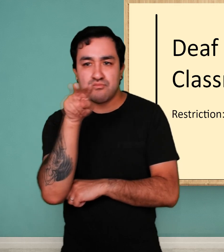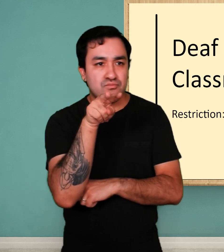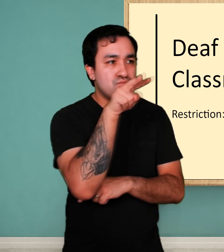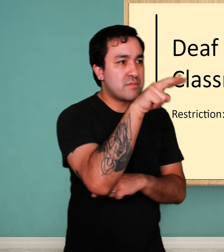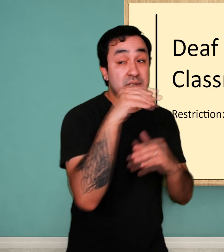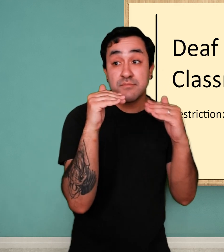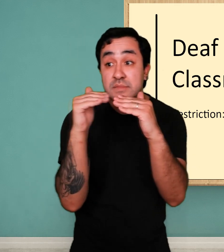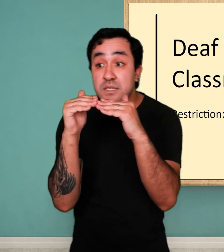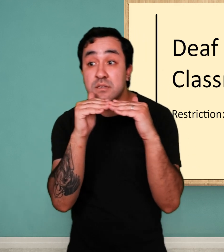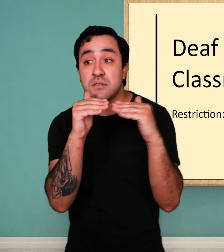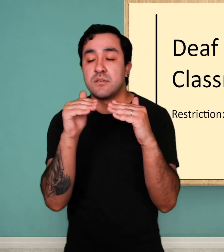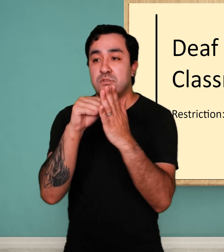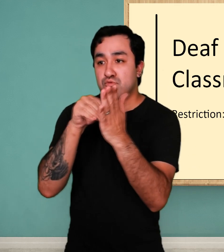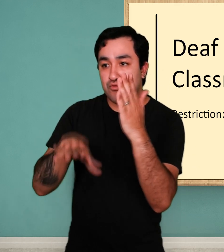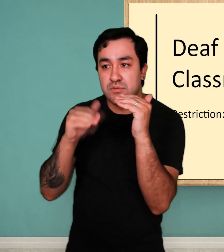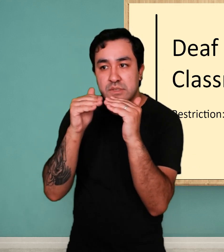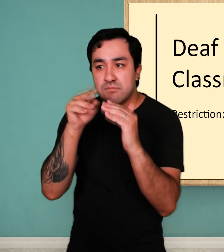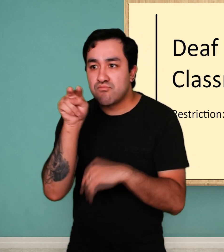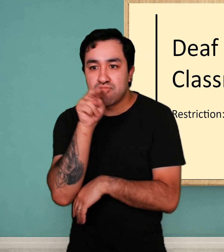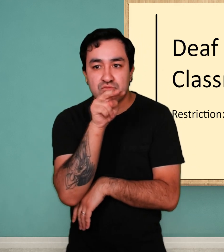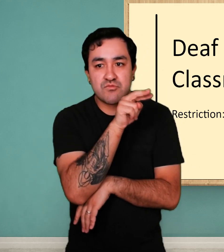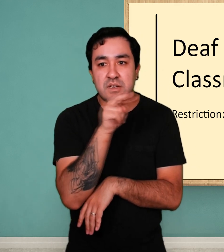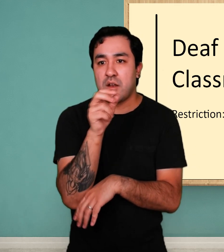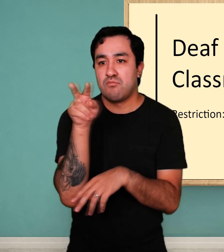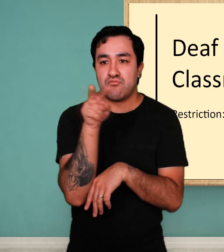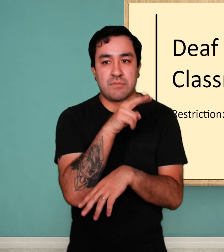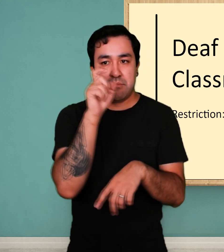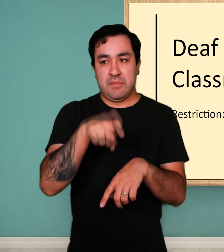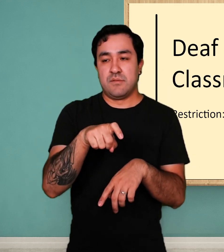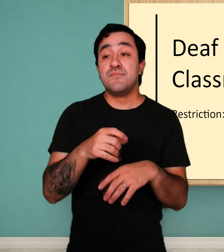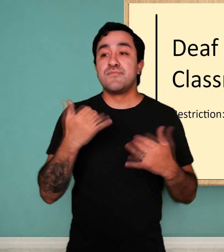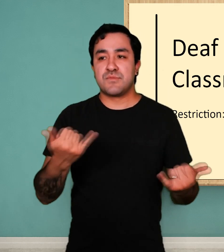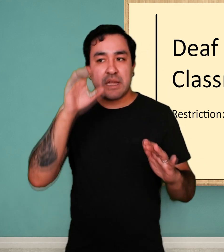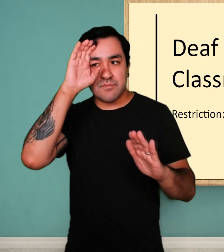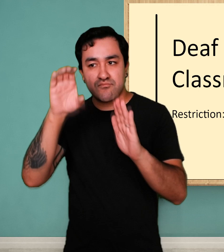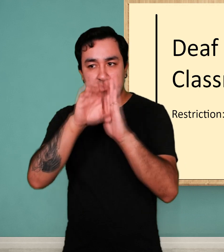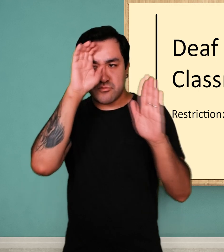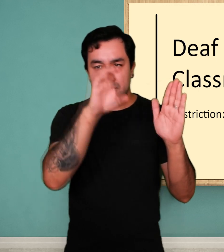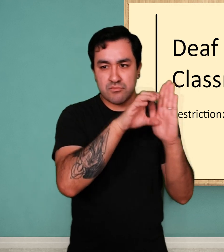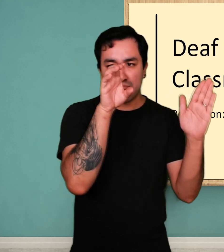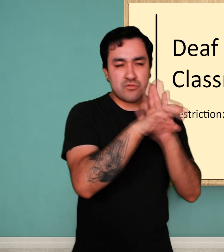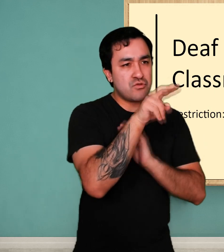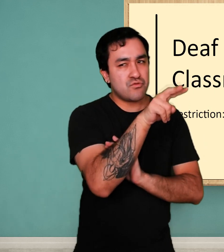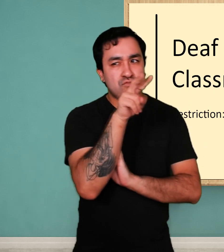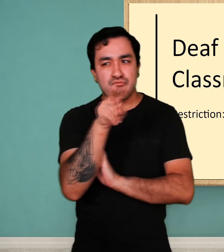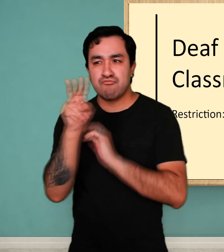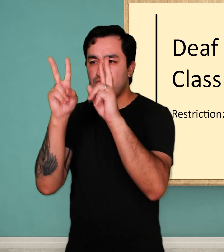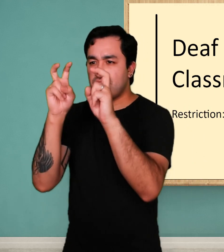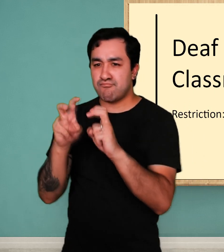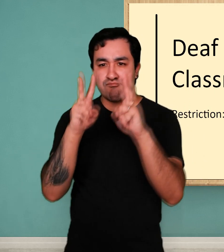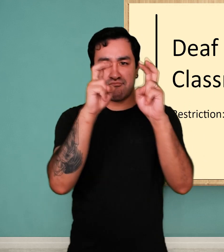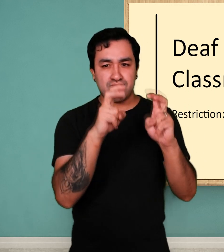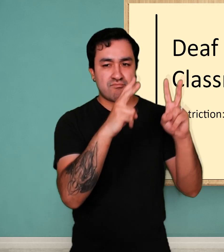their peers. So let's look at a few pictures and discuss their design's positives and negatives.